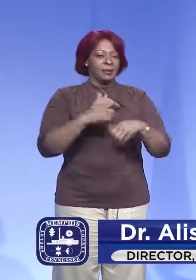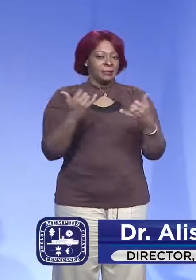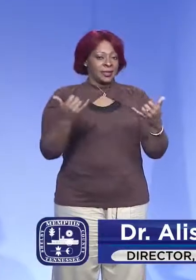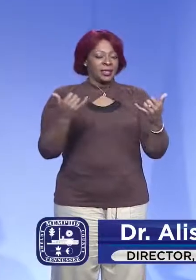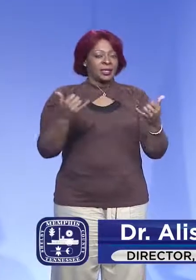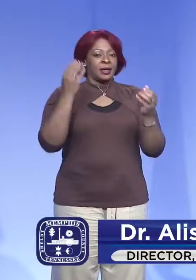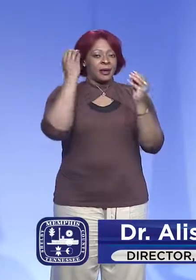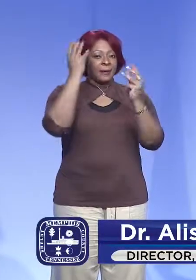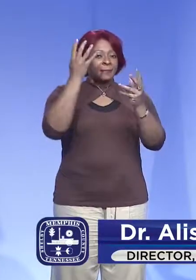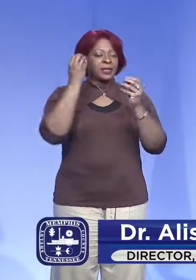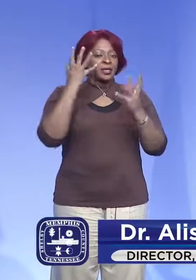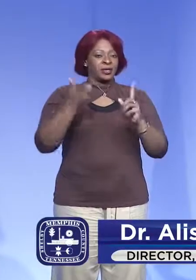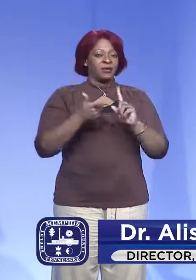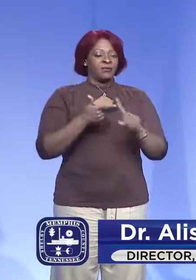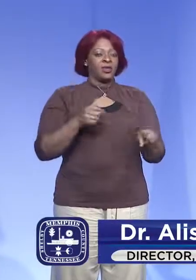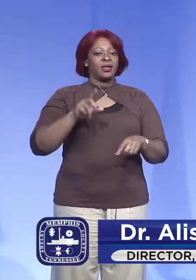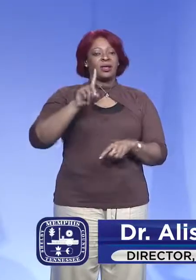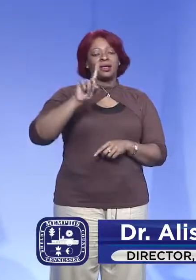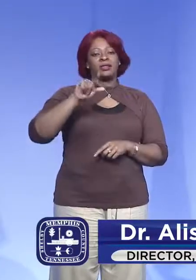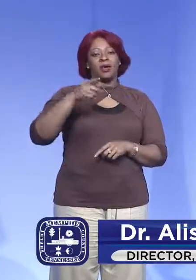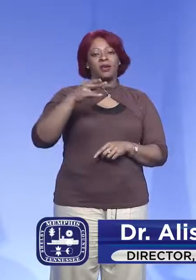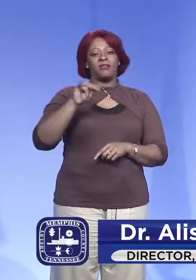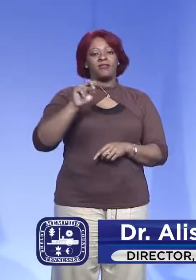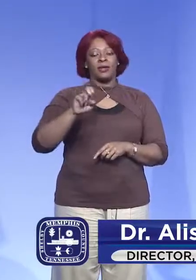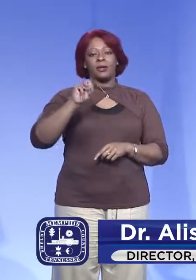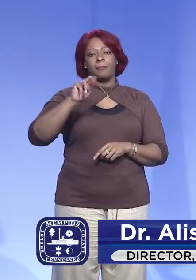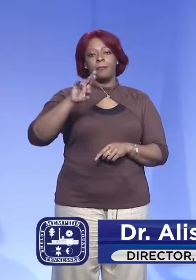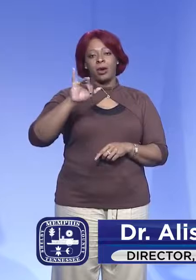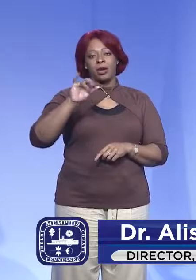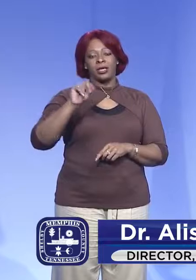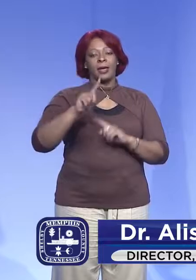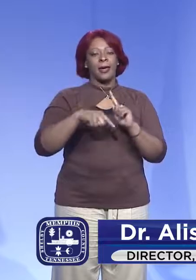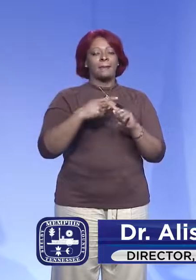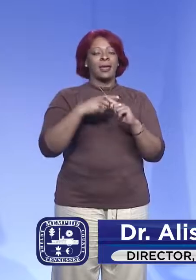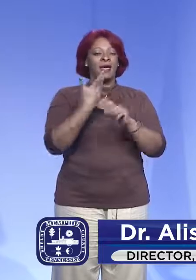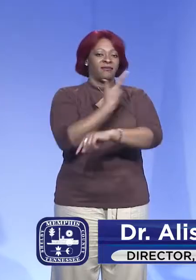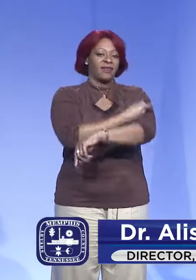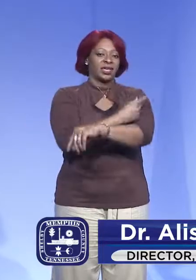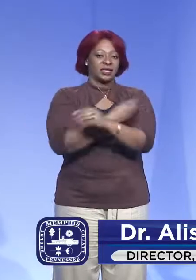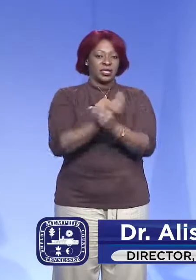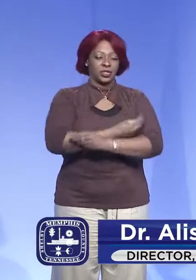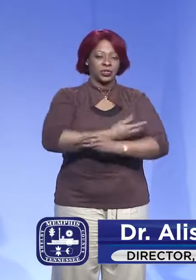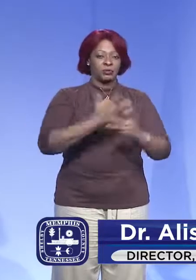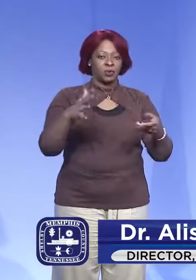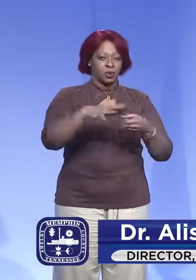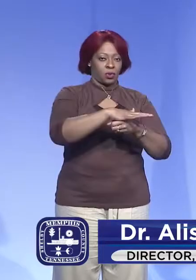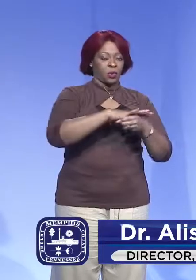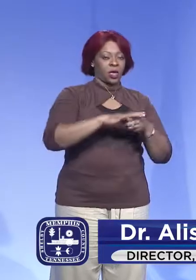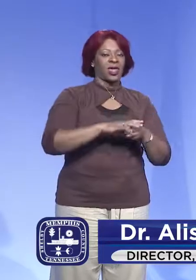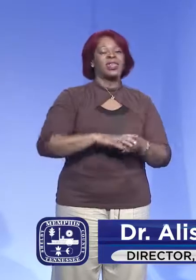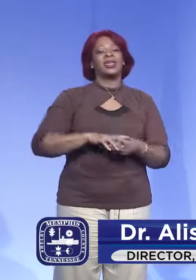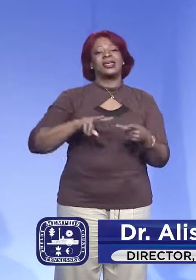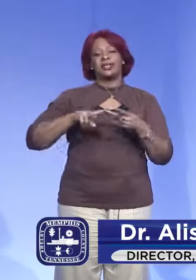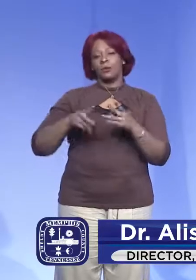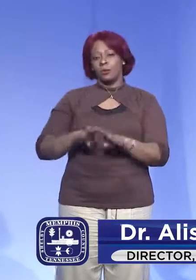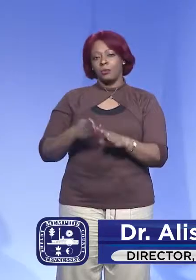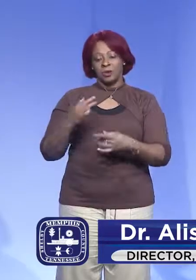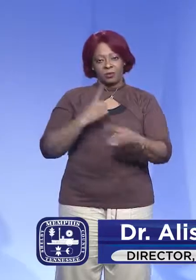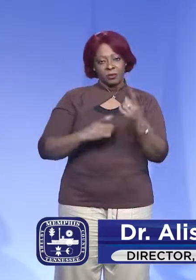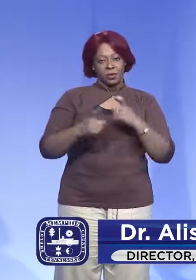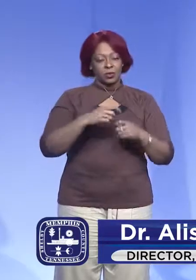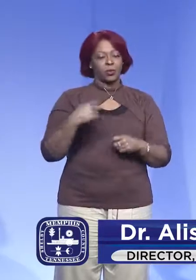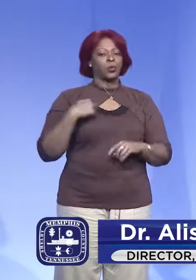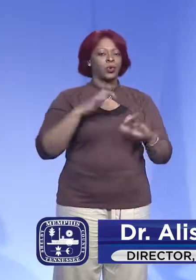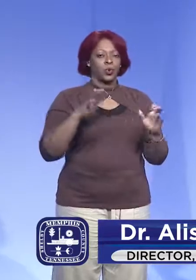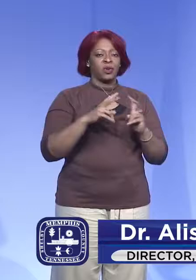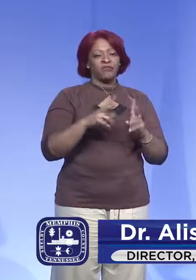with updates from Dr. Martin on our vaccine distribution locally, then open it up for questions. We are